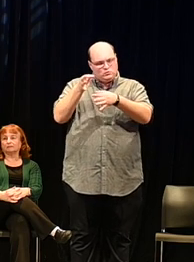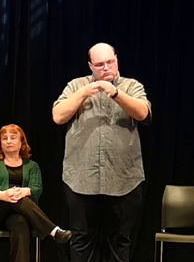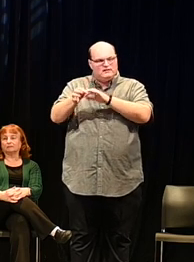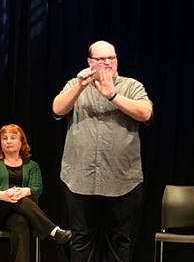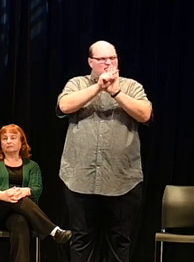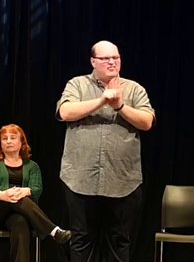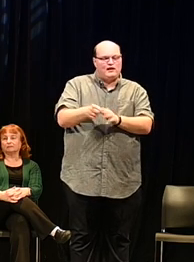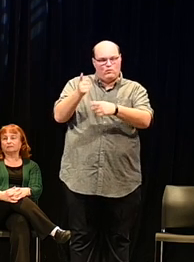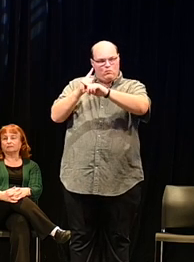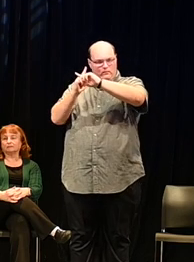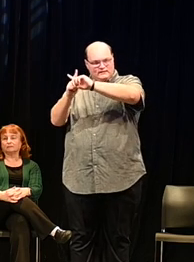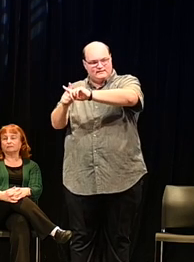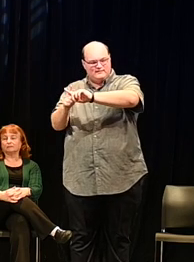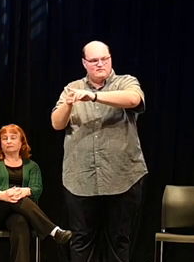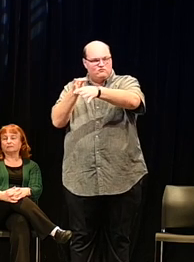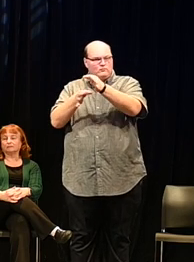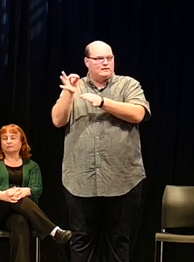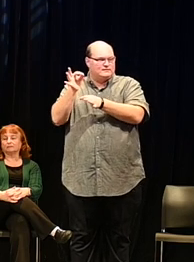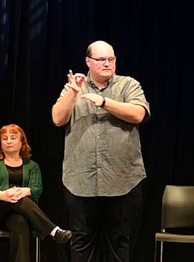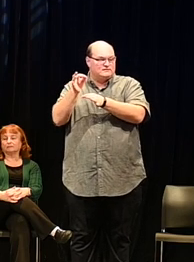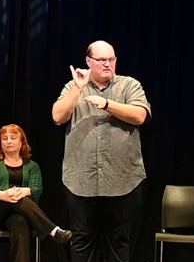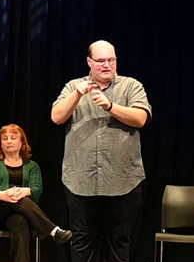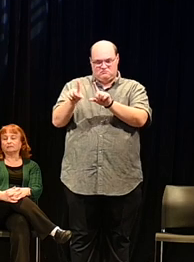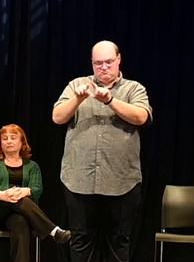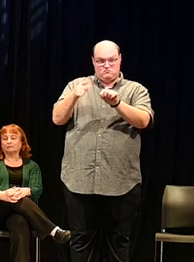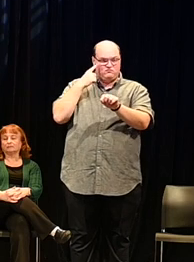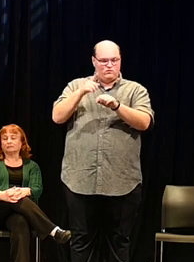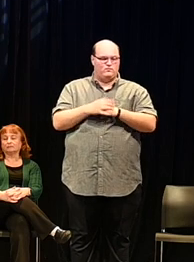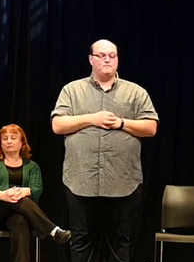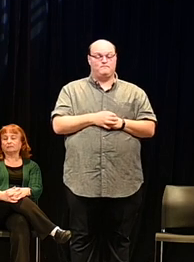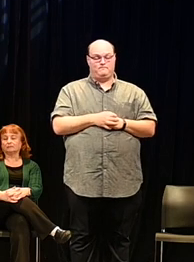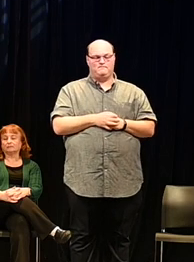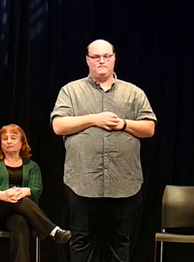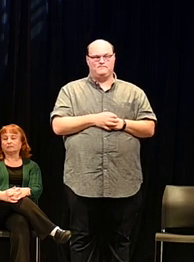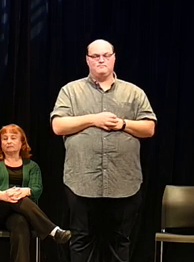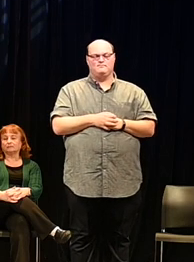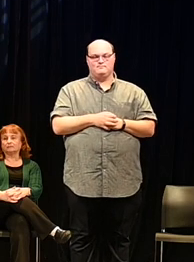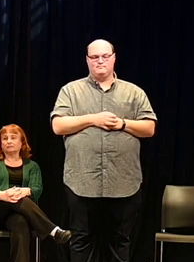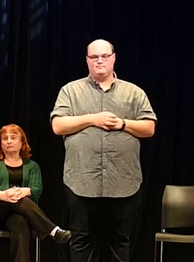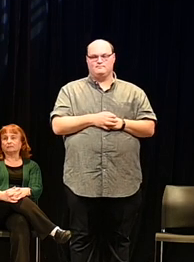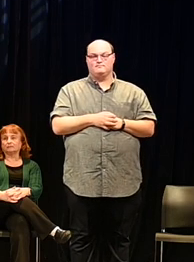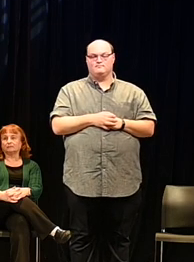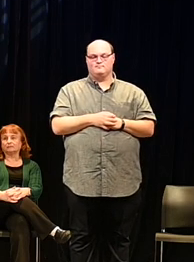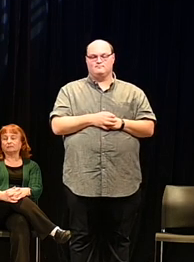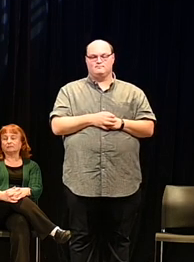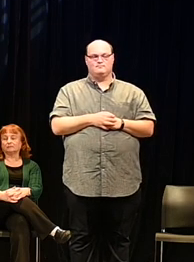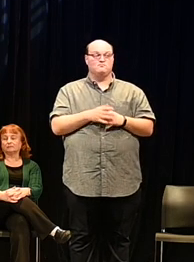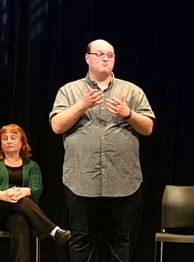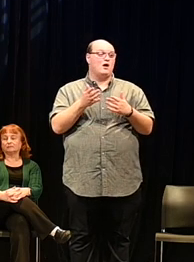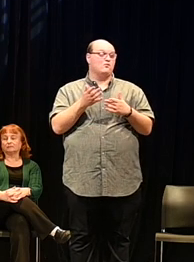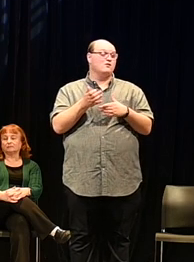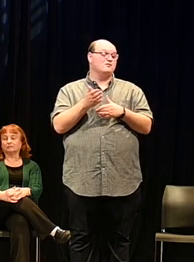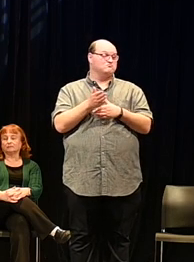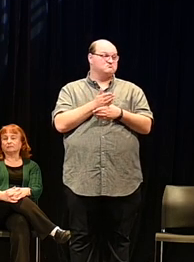negative thoughts with some positive things, and that's what this works on. Before I turn this over, I have something I want to share